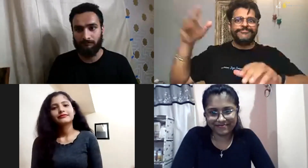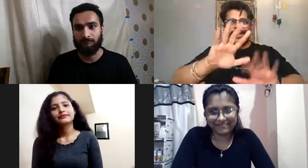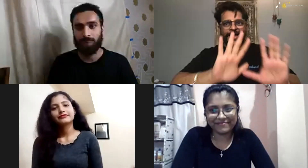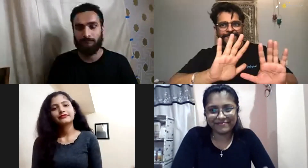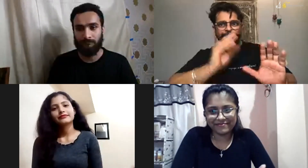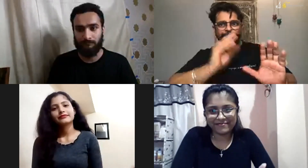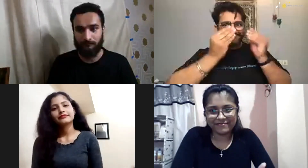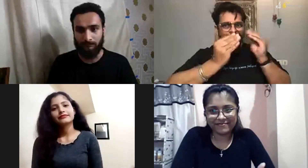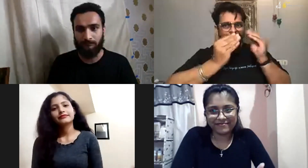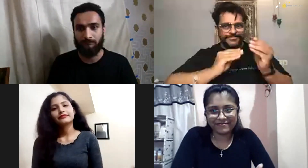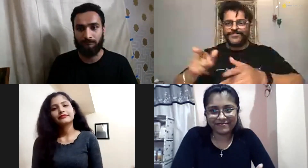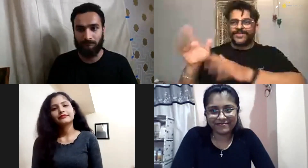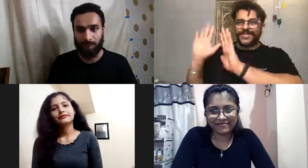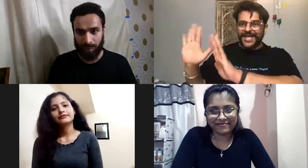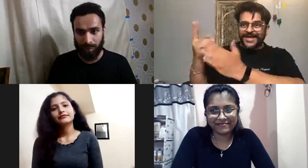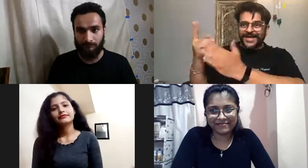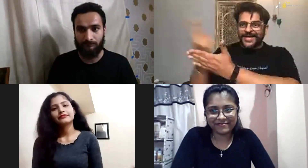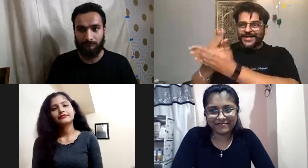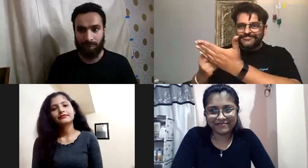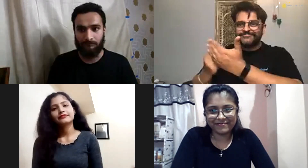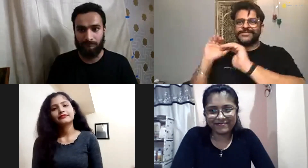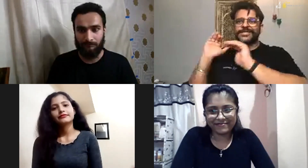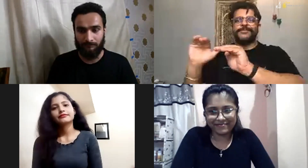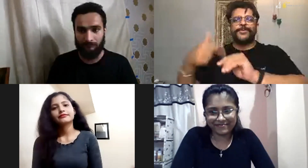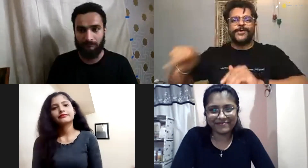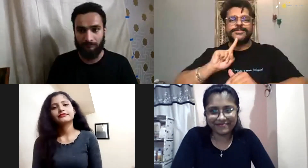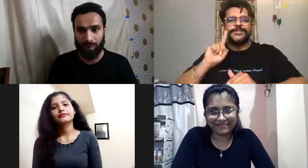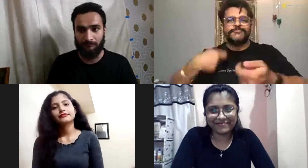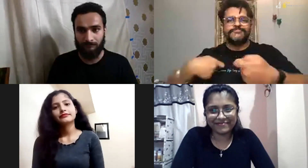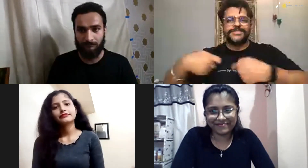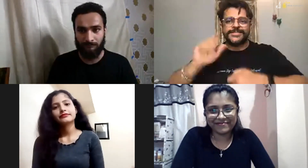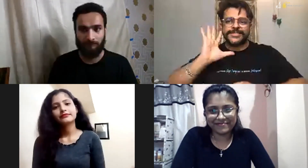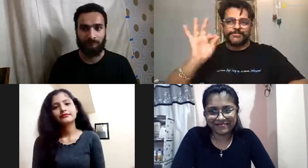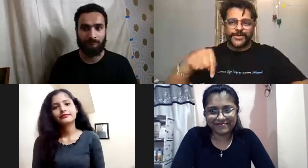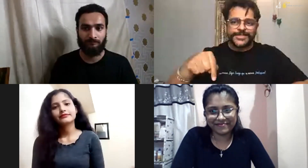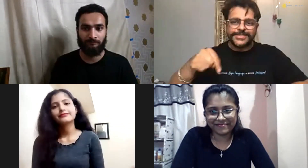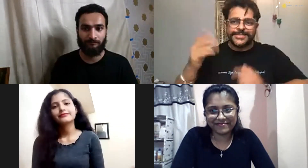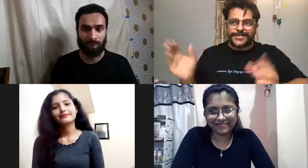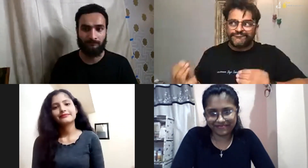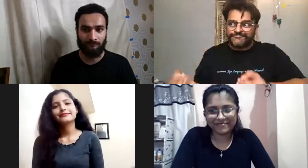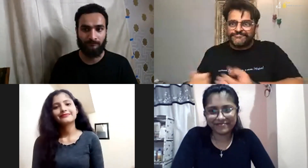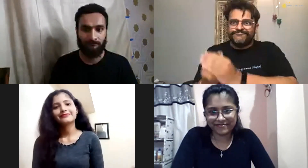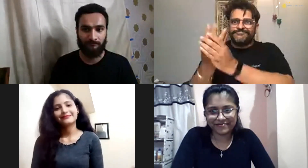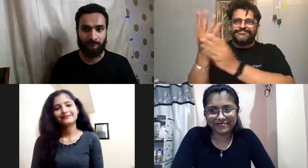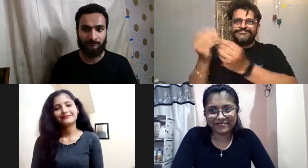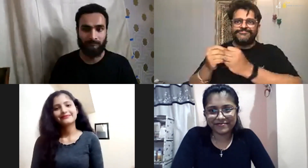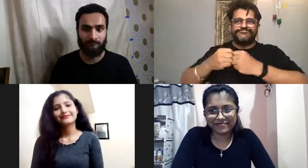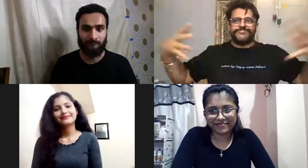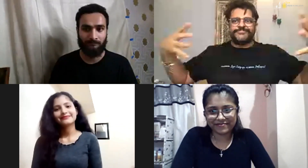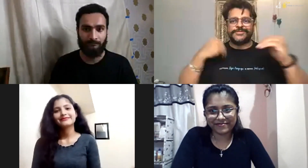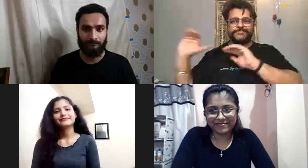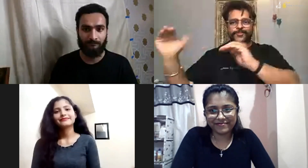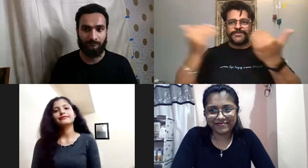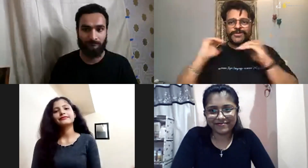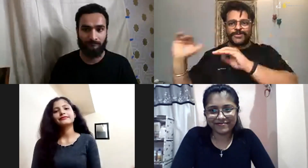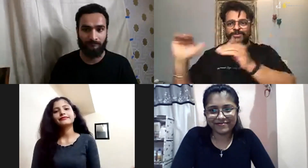spread the message across that they are, one is a makeup artist and another one is an art and craft expert. So it's important that you share their page and